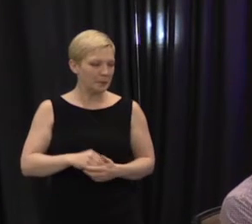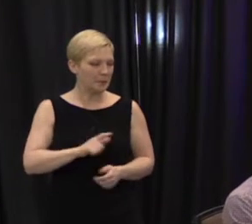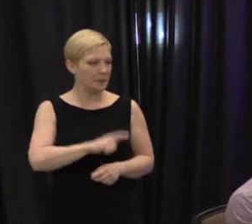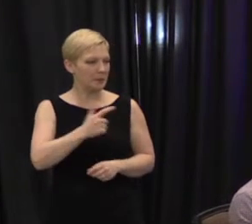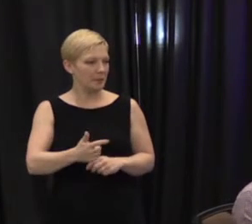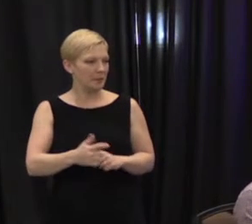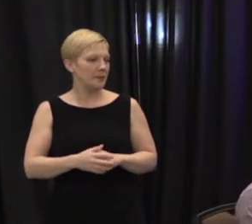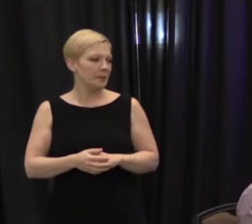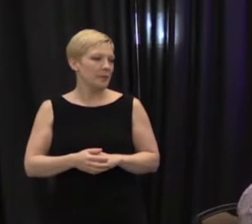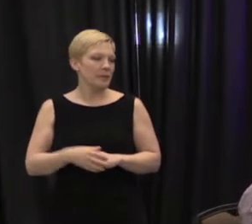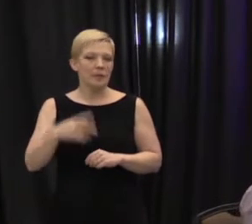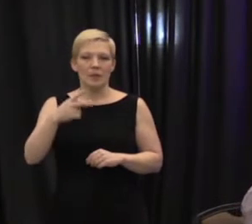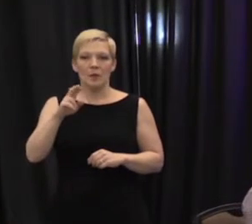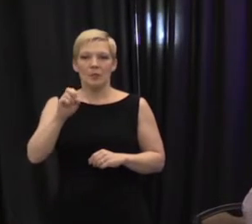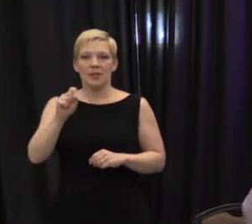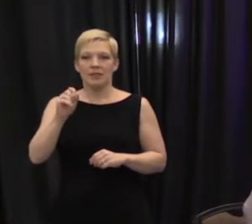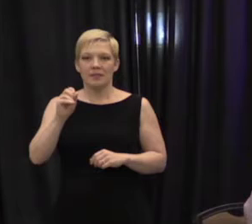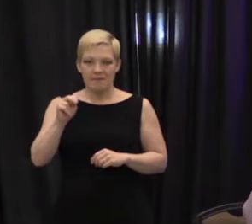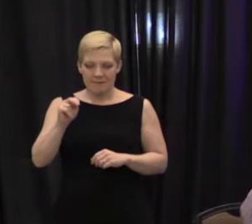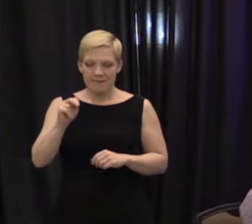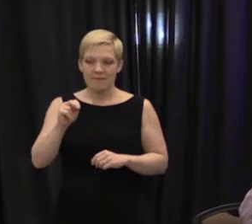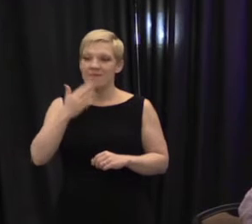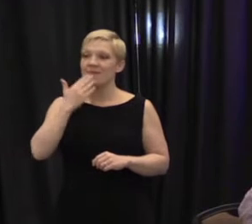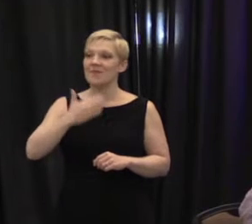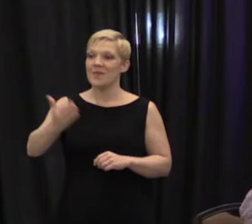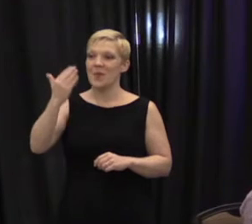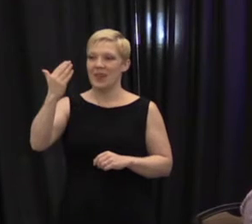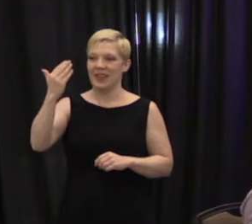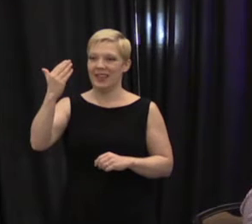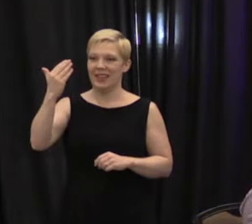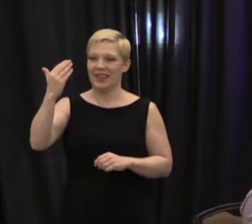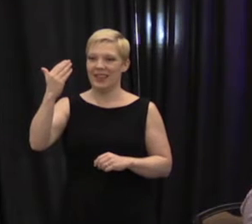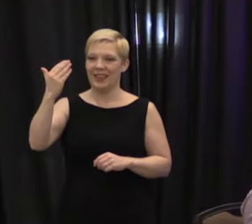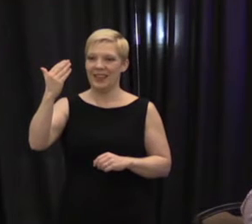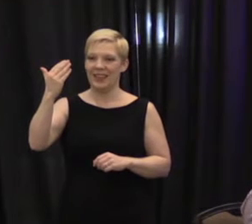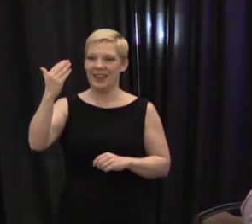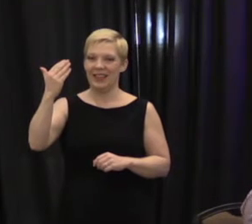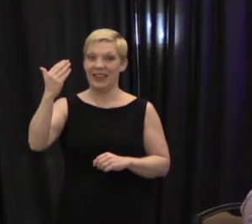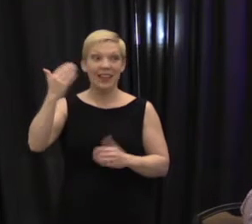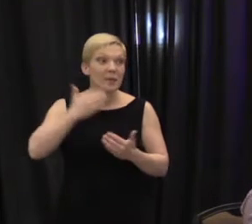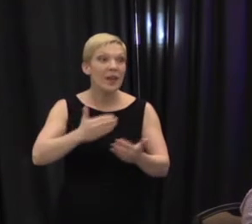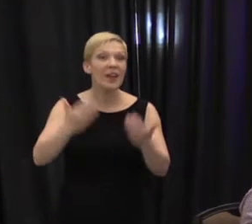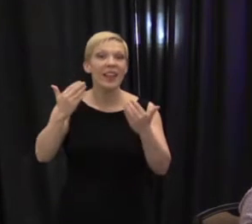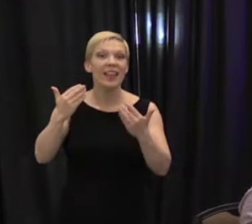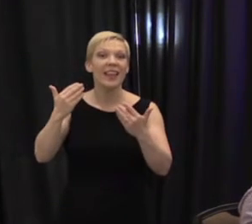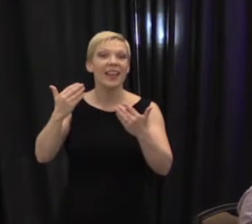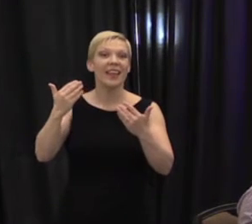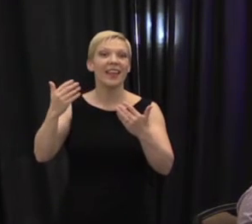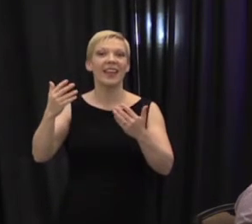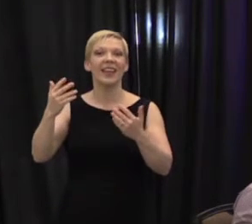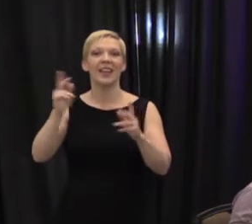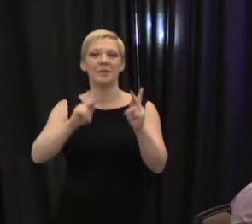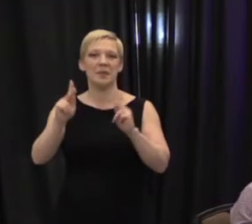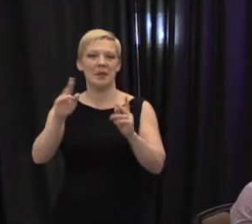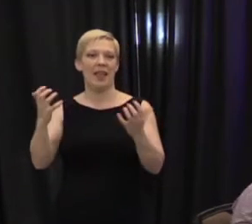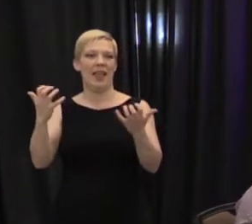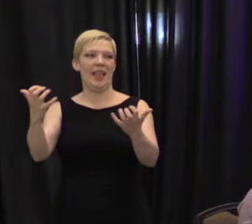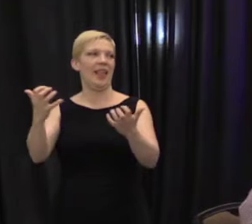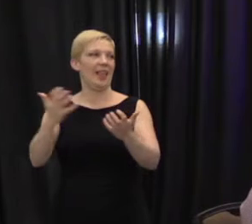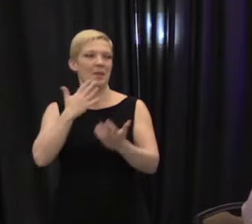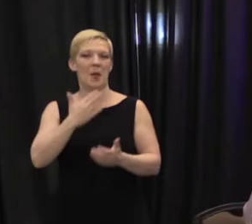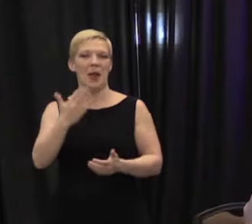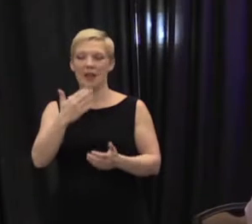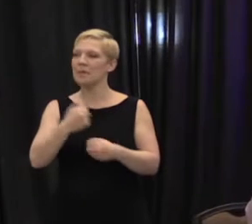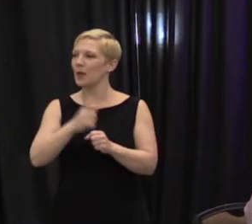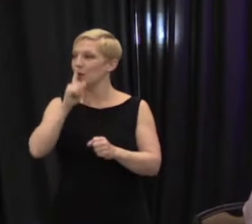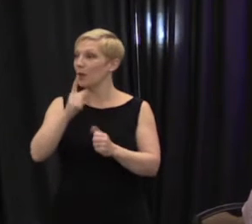Preston. Good morning. Good morning. Good morning. All right. Just making sure we're all